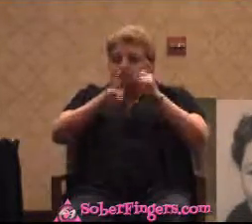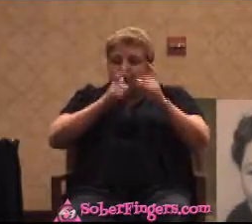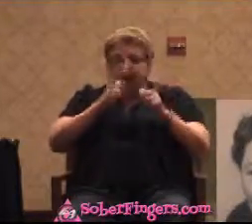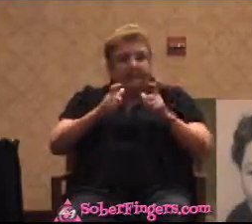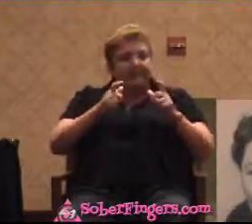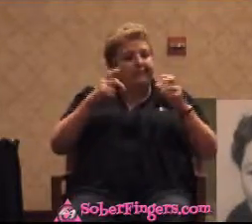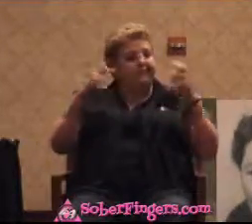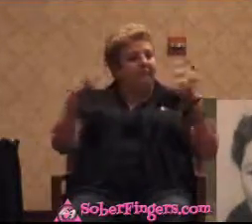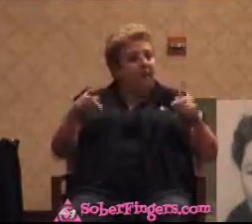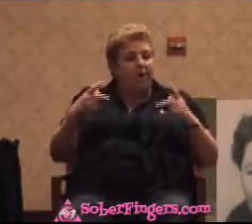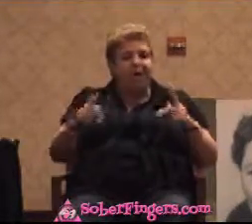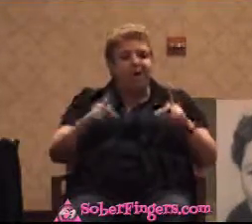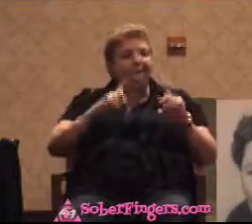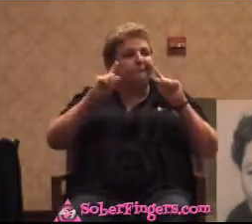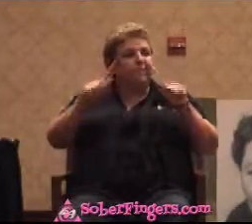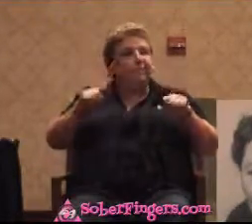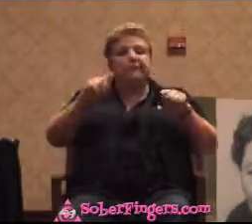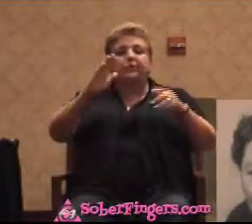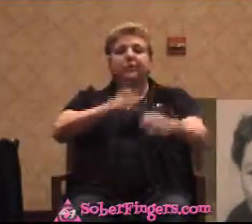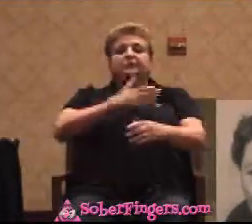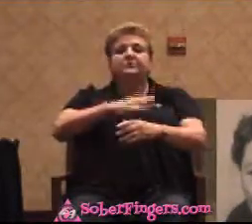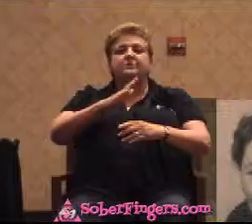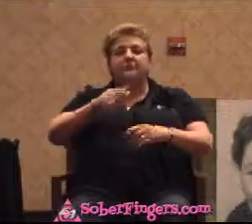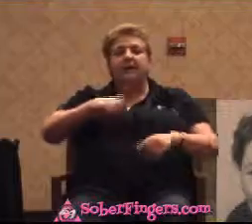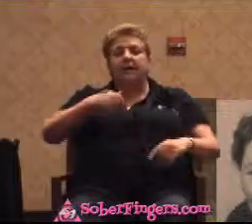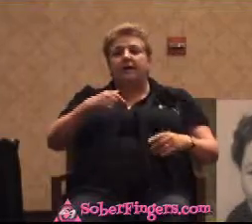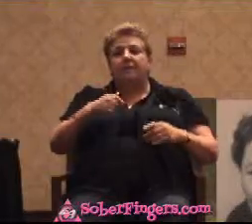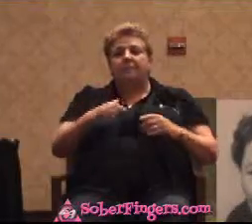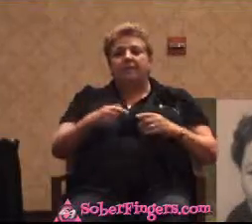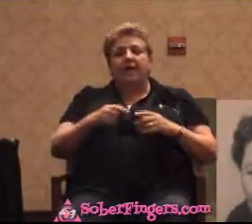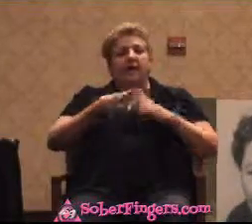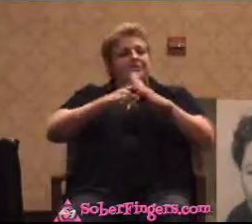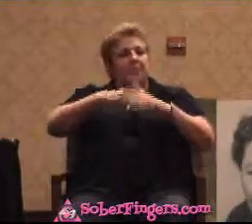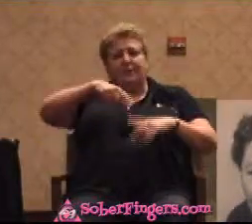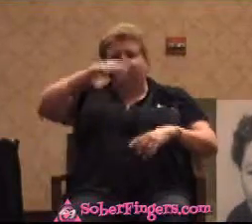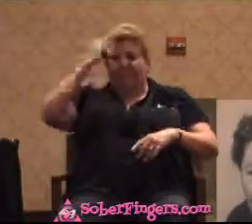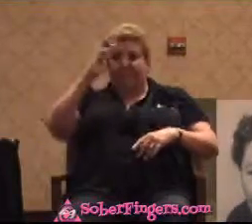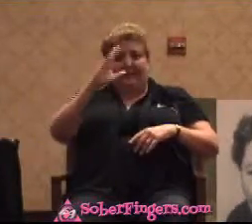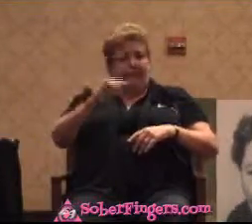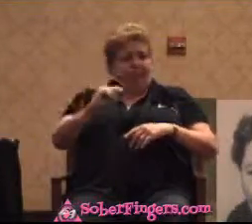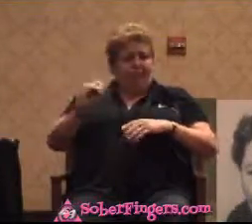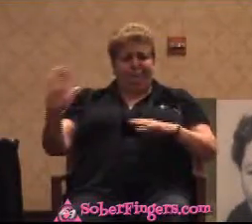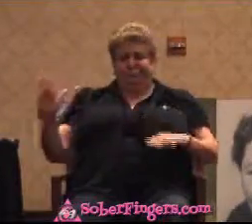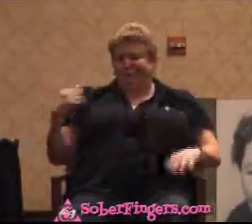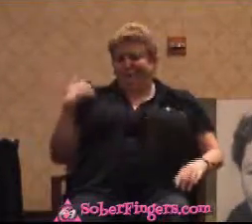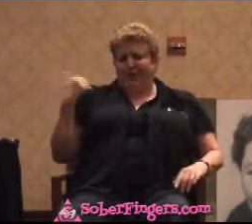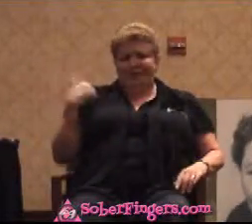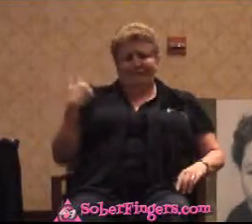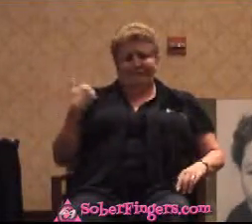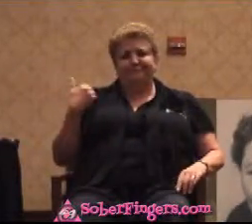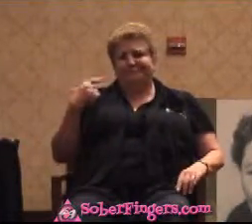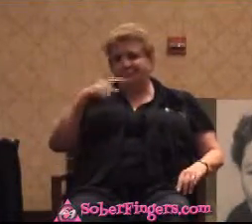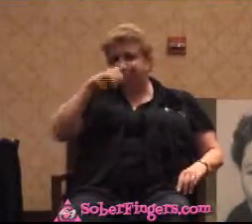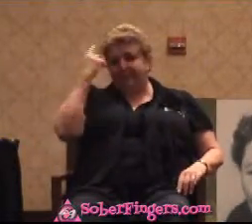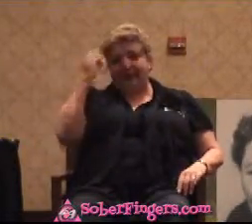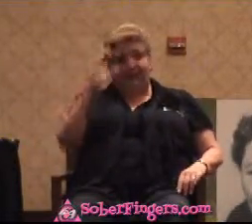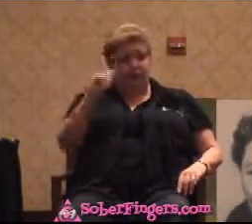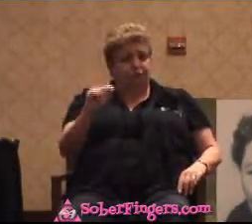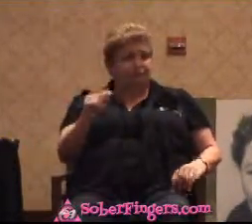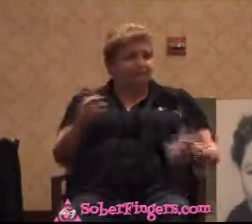we went to concerts. I blacked out from the very beginning. I was a blackout drinker. And I don't mean